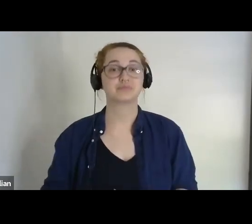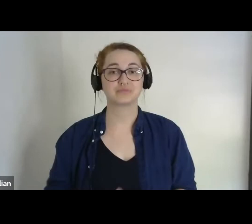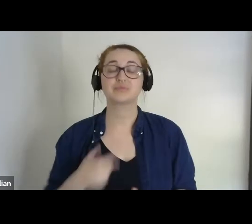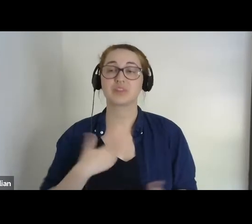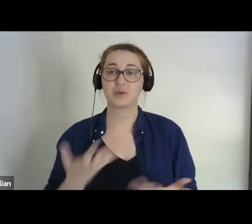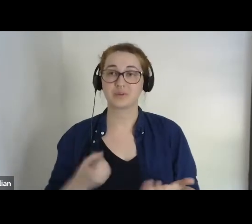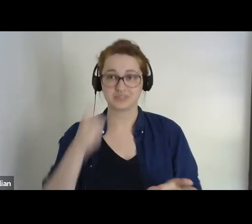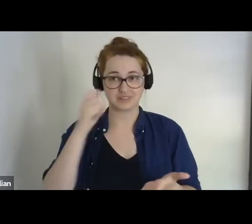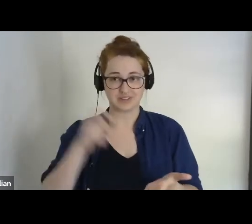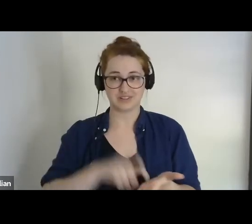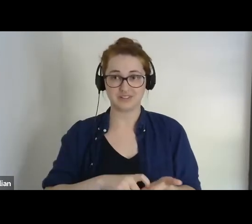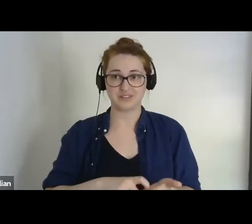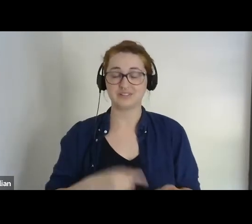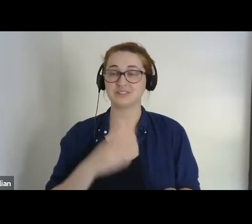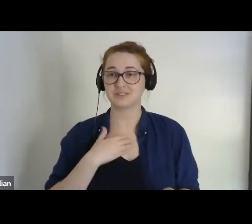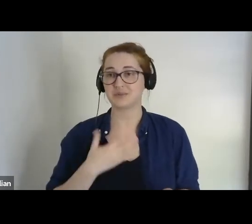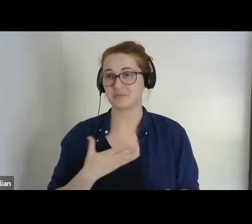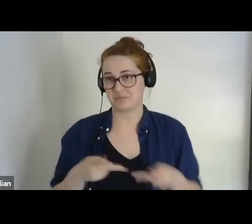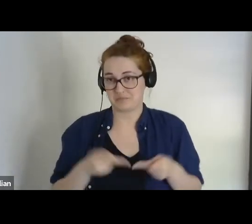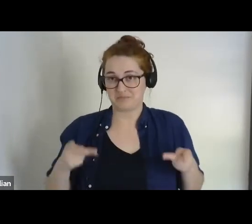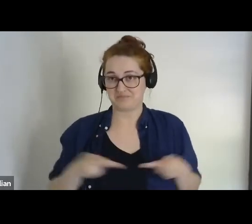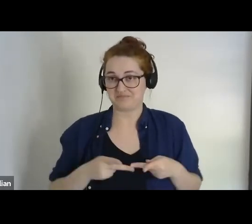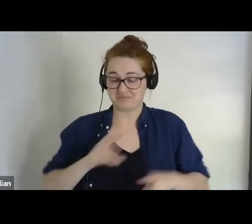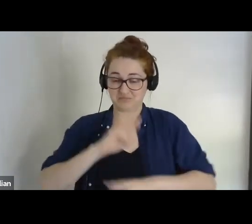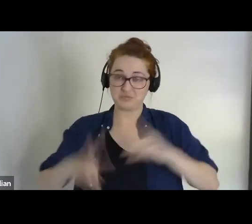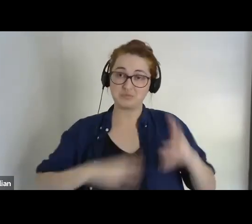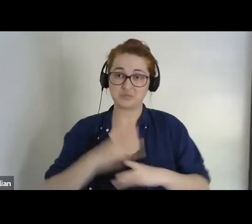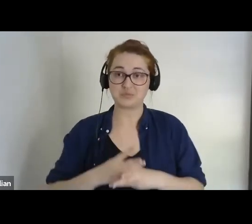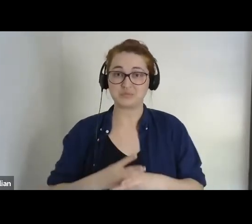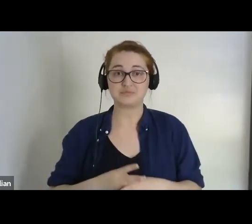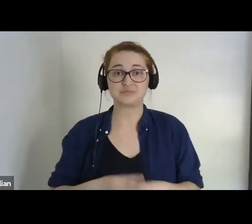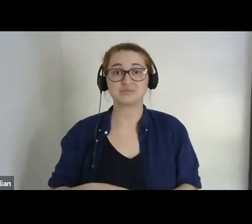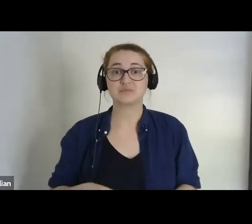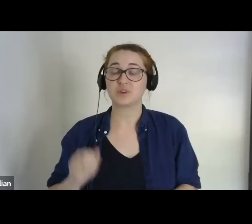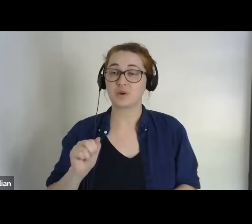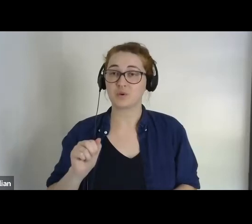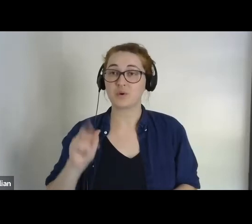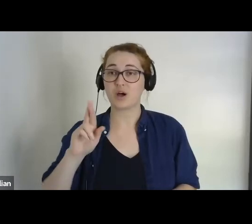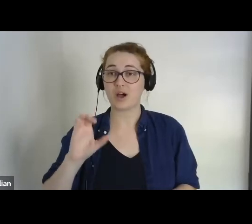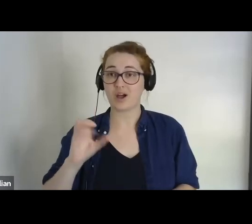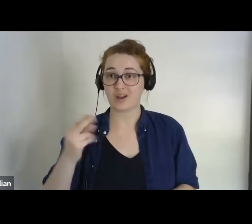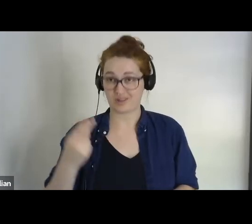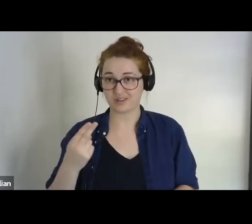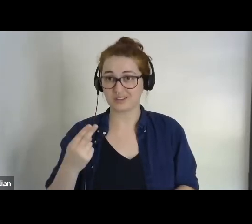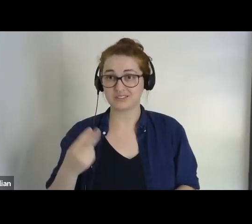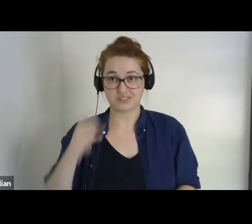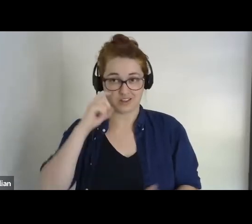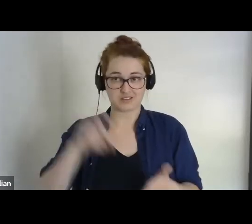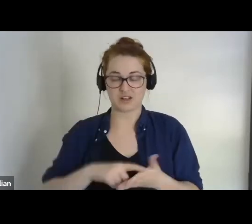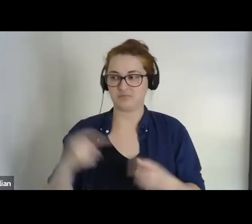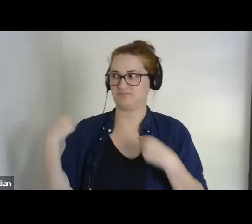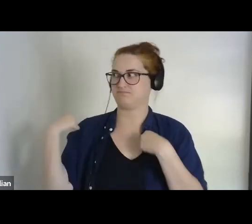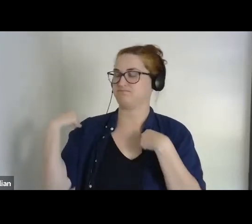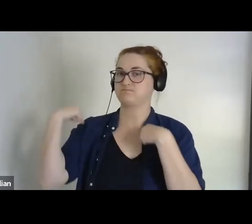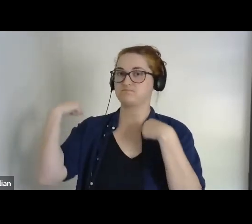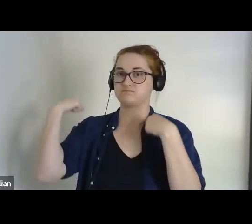acknowledge my place in creation and also note that Arch acknowledges that since time immemorial, the land on